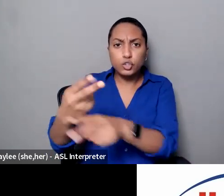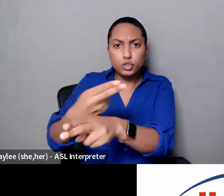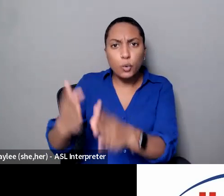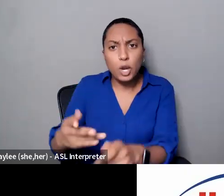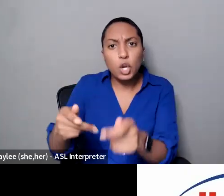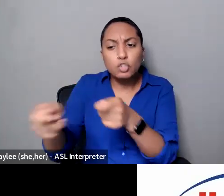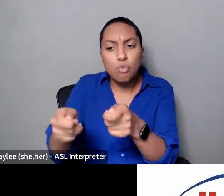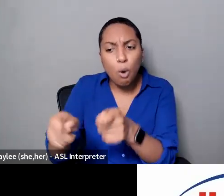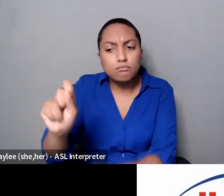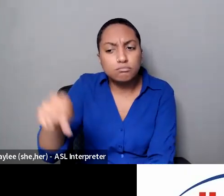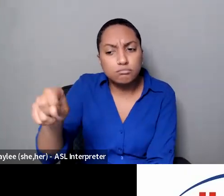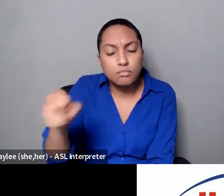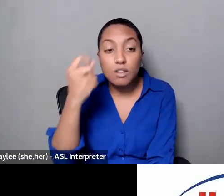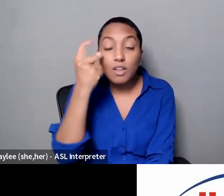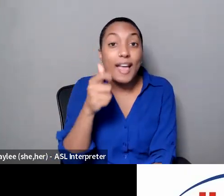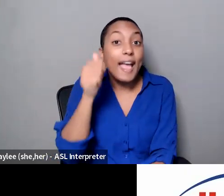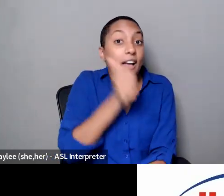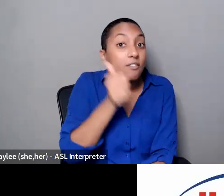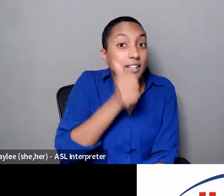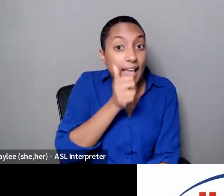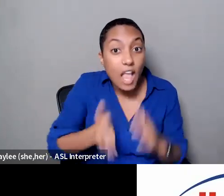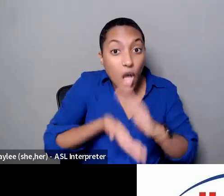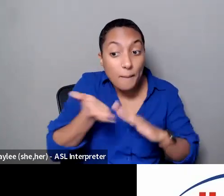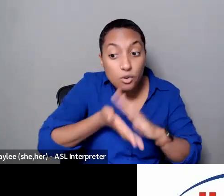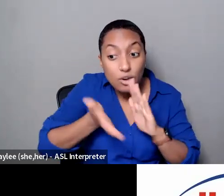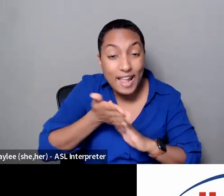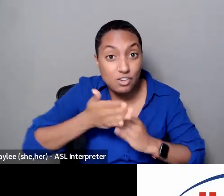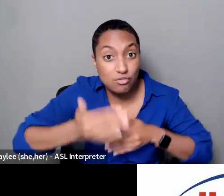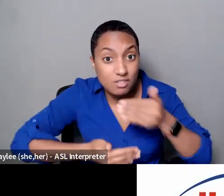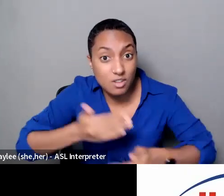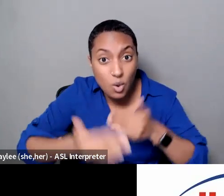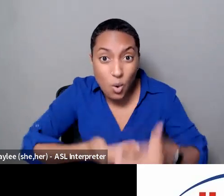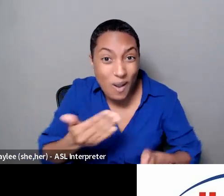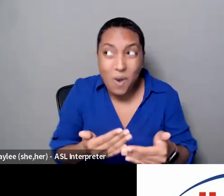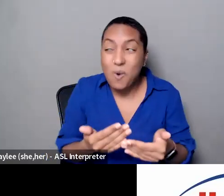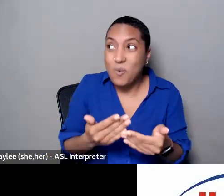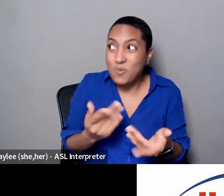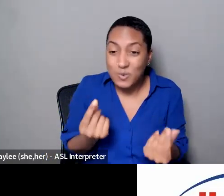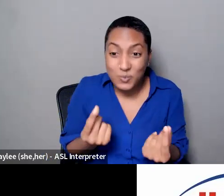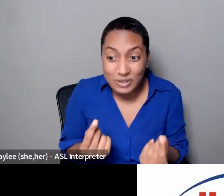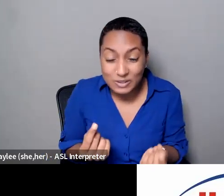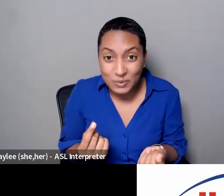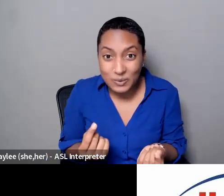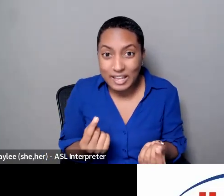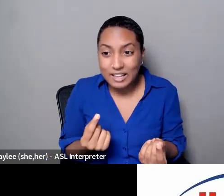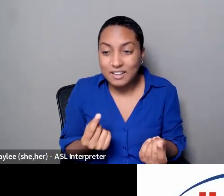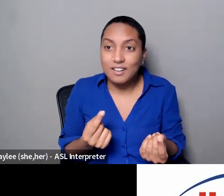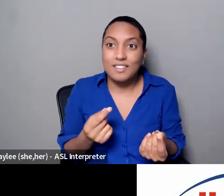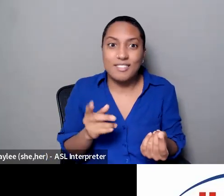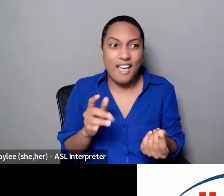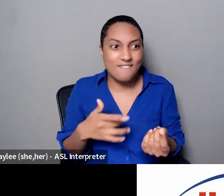of day-to-day operations, what we were actually supposed to be doing was actually kind